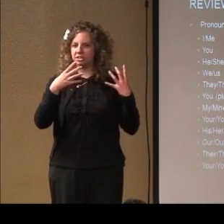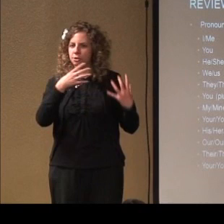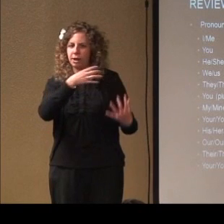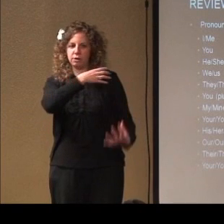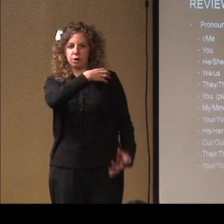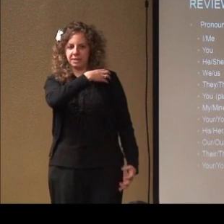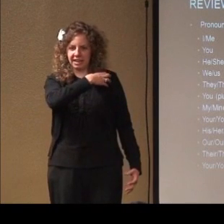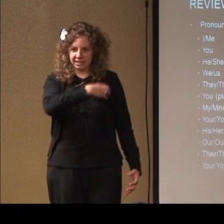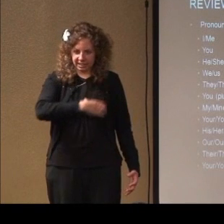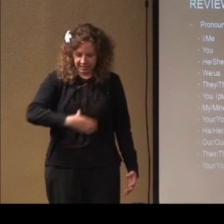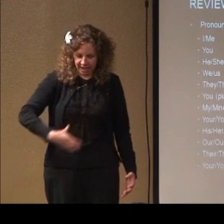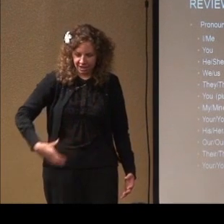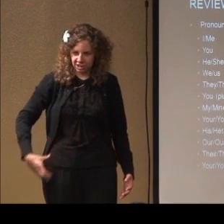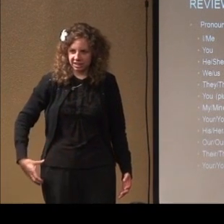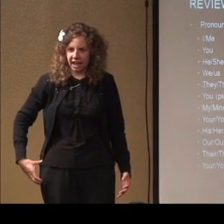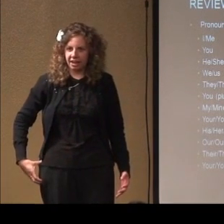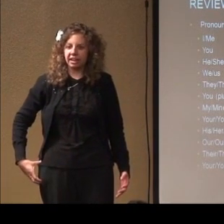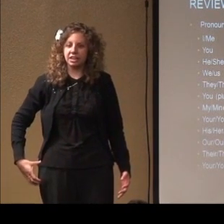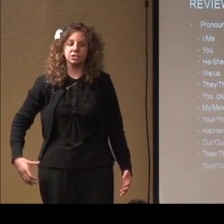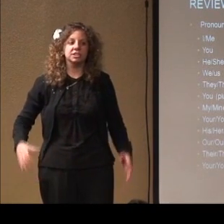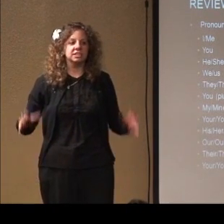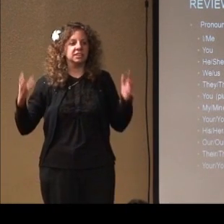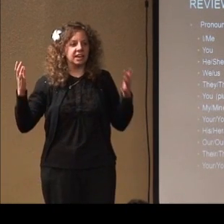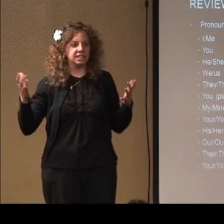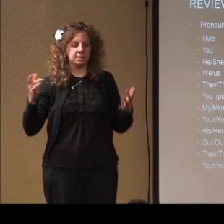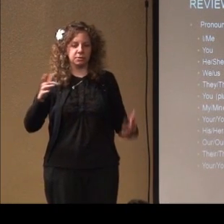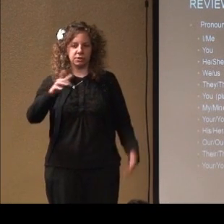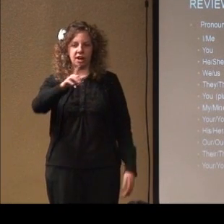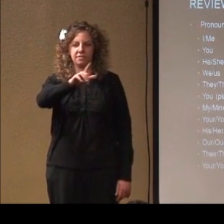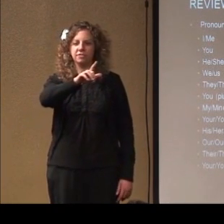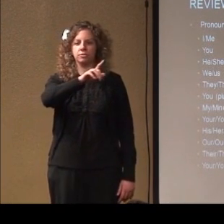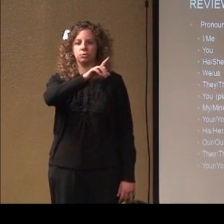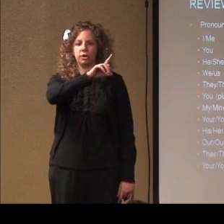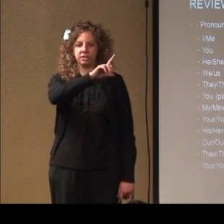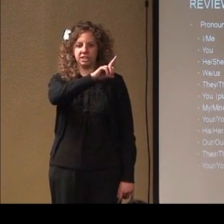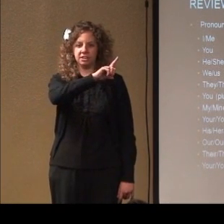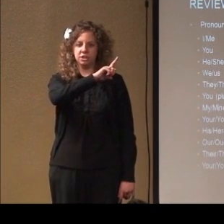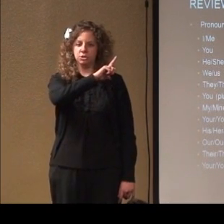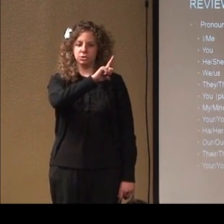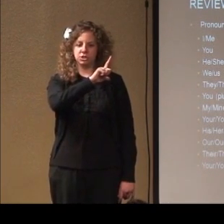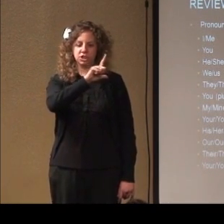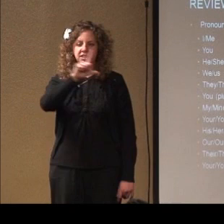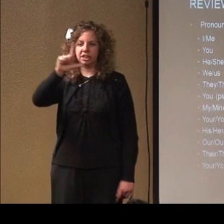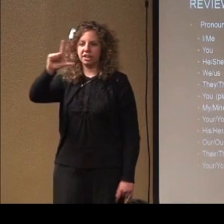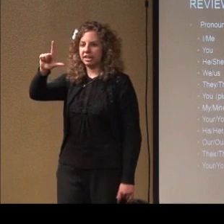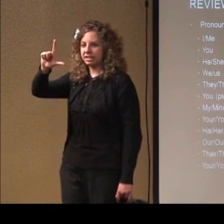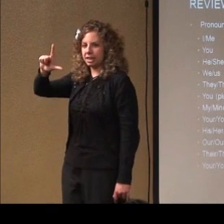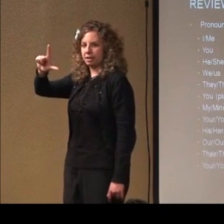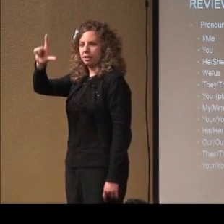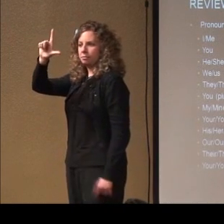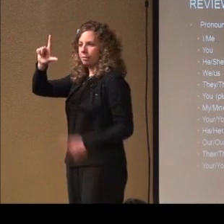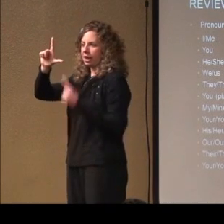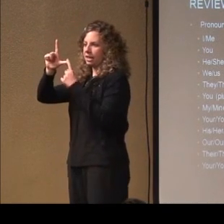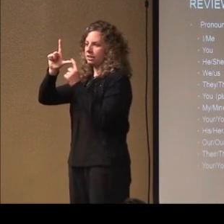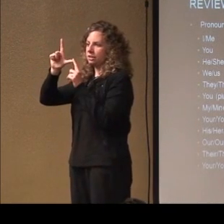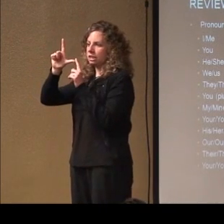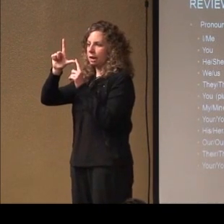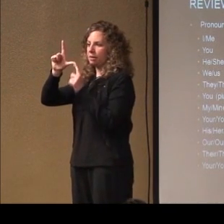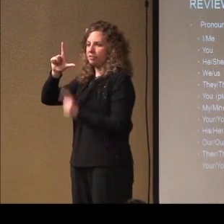in a white robe and he has like a sash like that? Okay, so this is the idea that we're going off of for royalty. So it starts here, and I take my thumb of